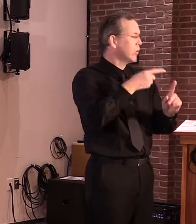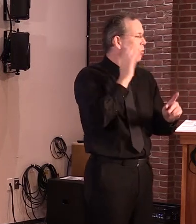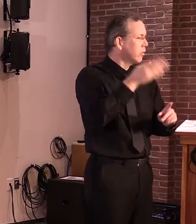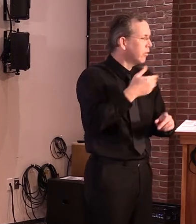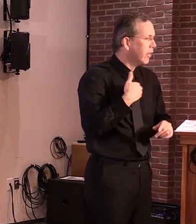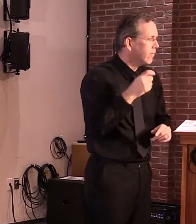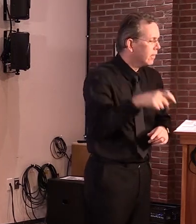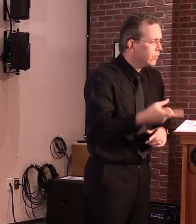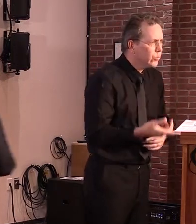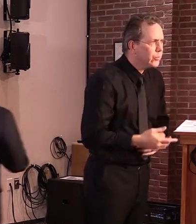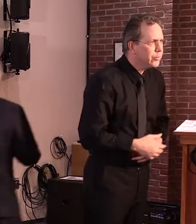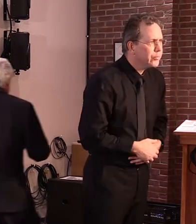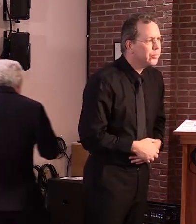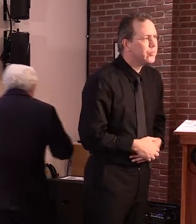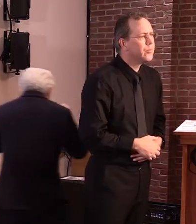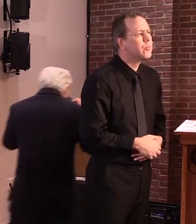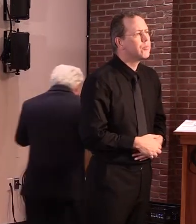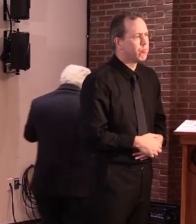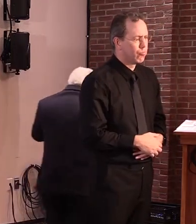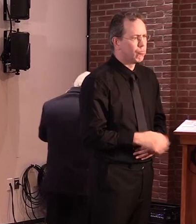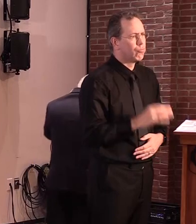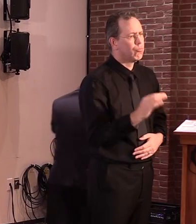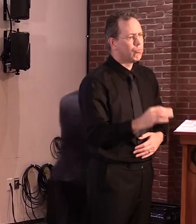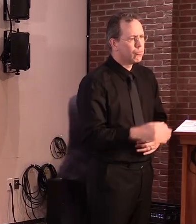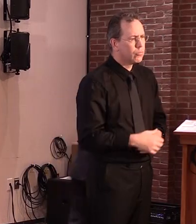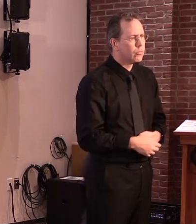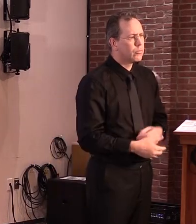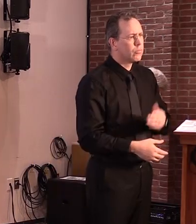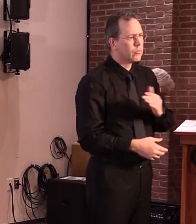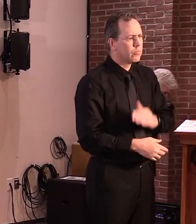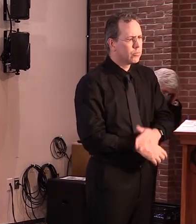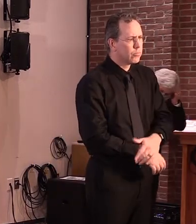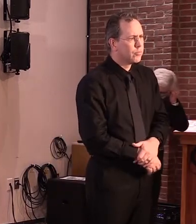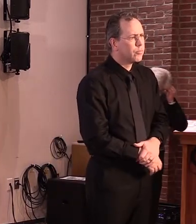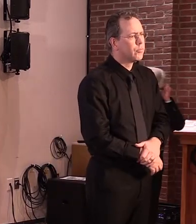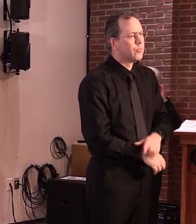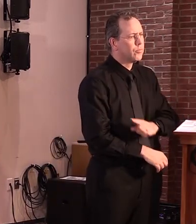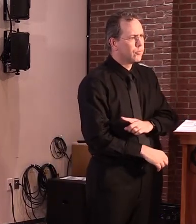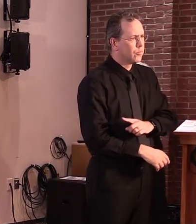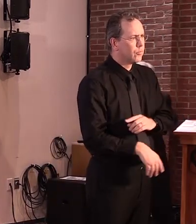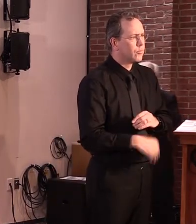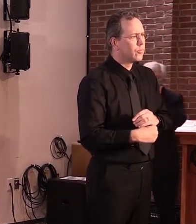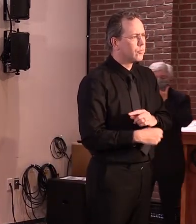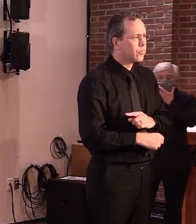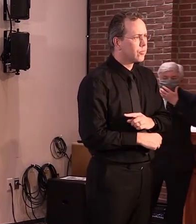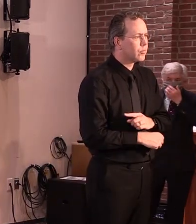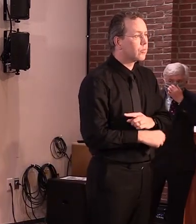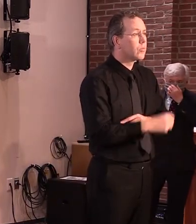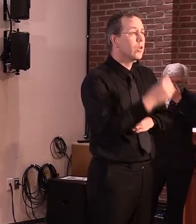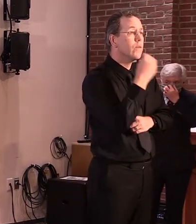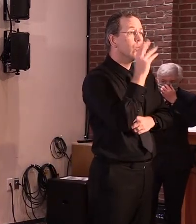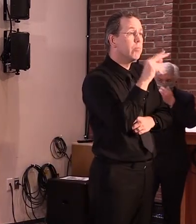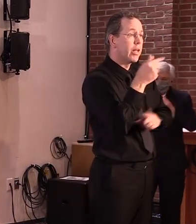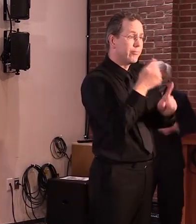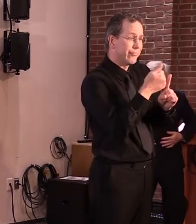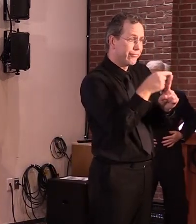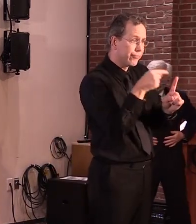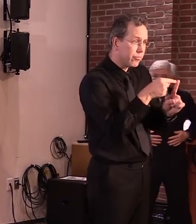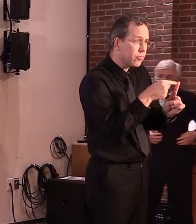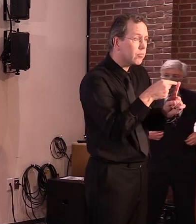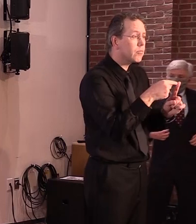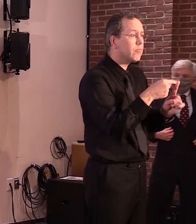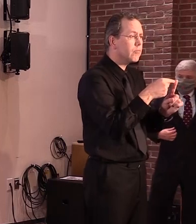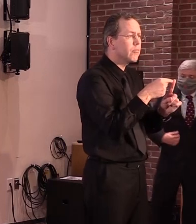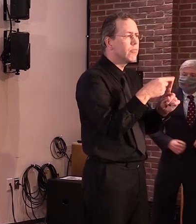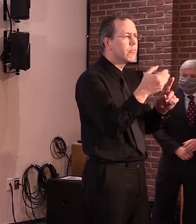Okay, thank you. I would also like to remind everyone that the Vermont Food Bank has received direct help